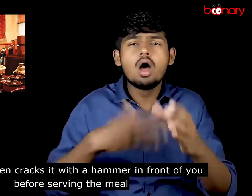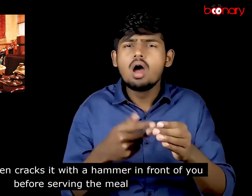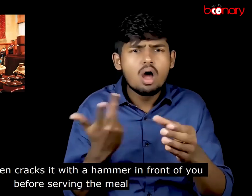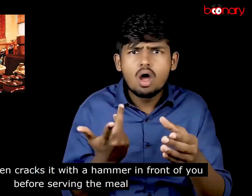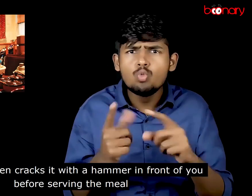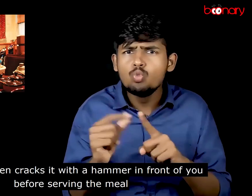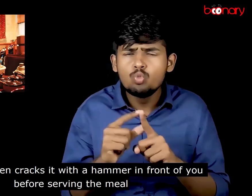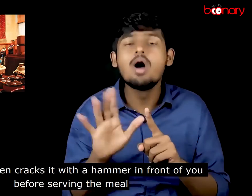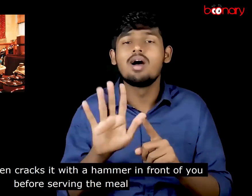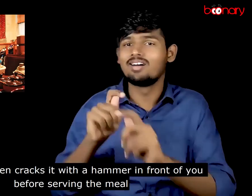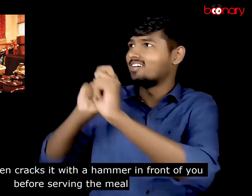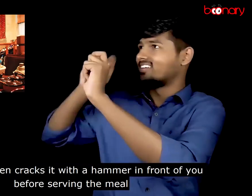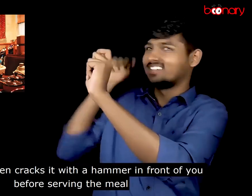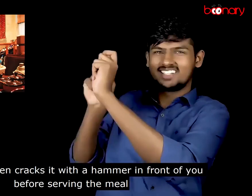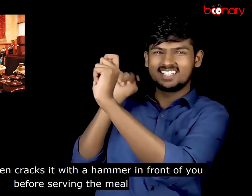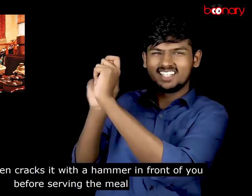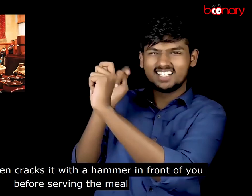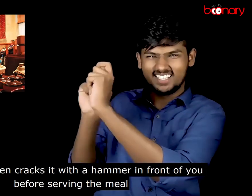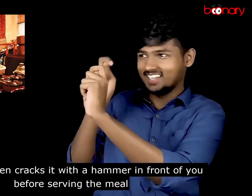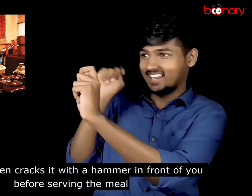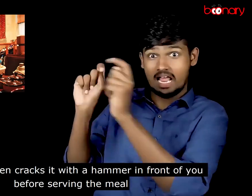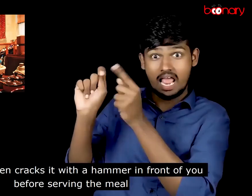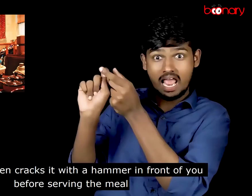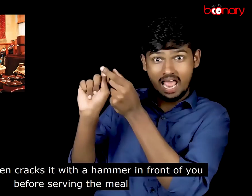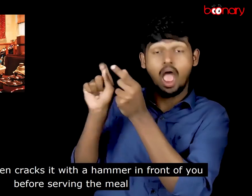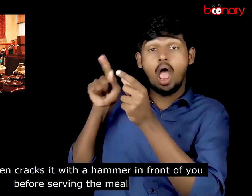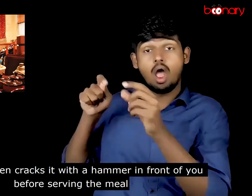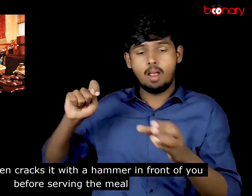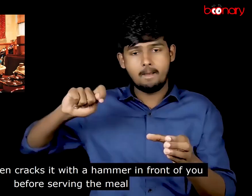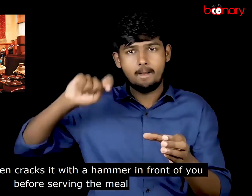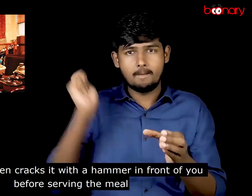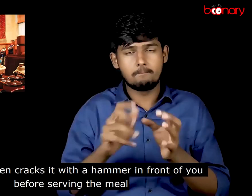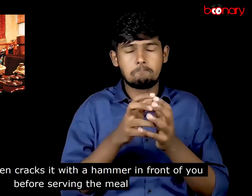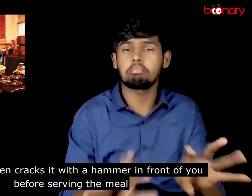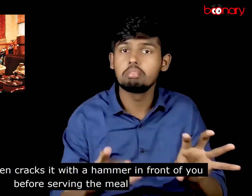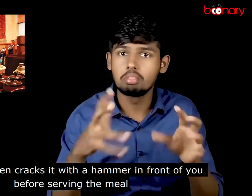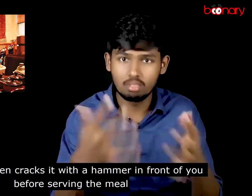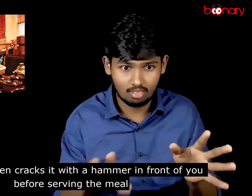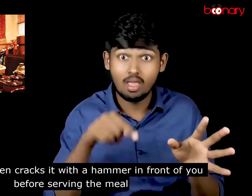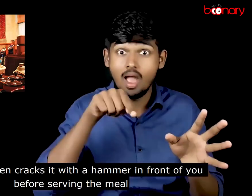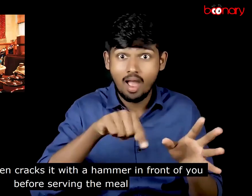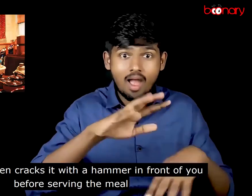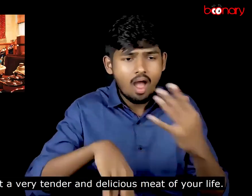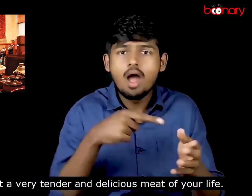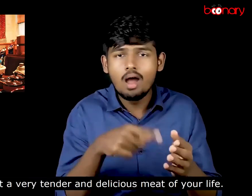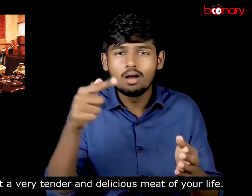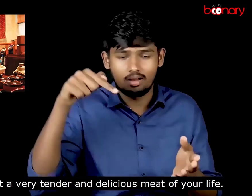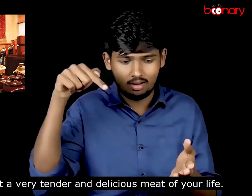The waiter then cracks it with a hammer in front of you before serving the meal, and you